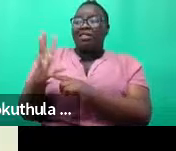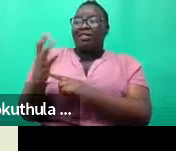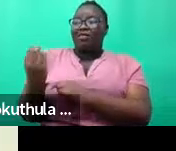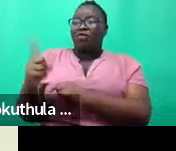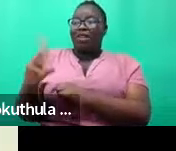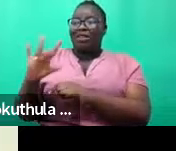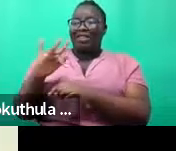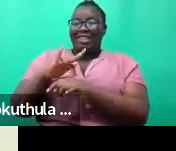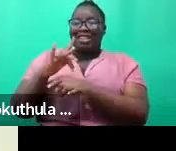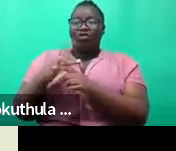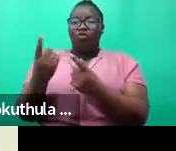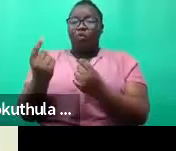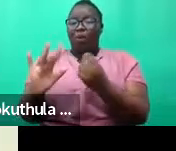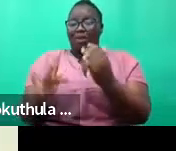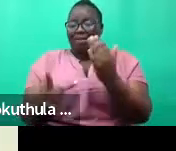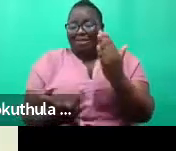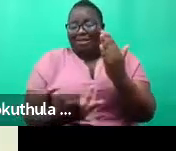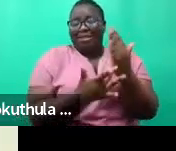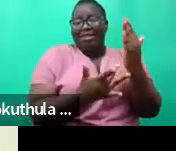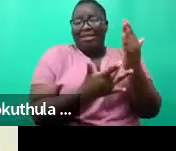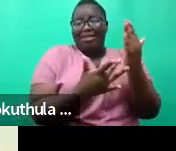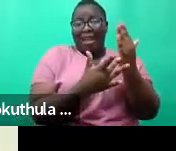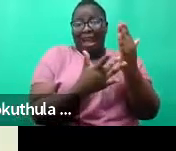a tertiary education at the time,